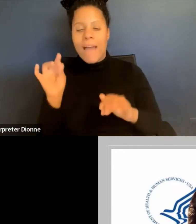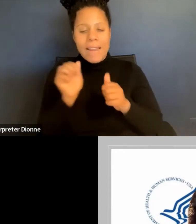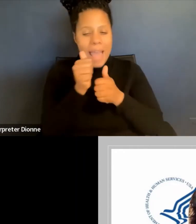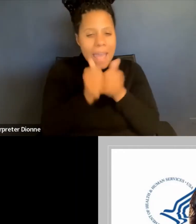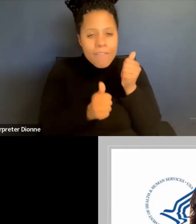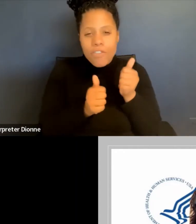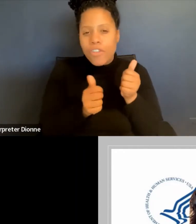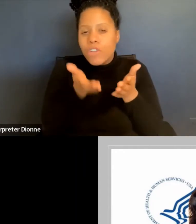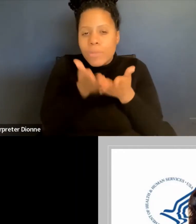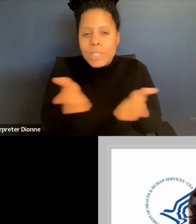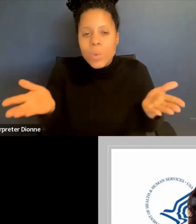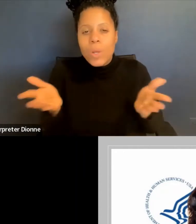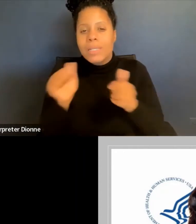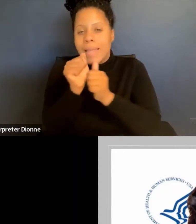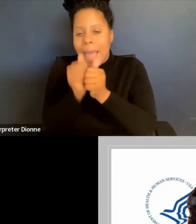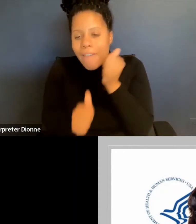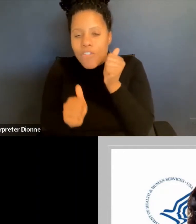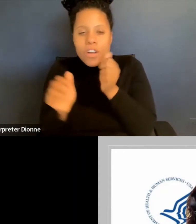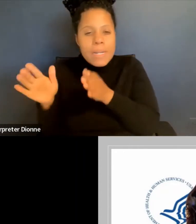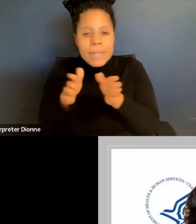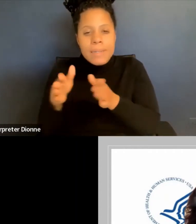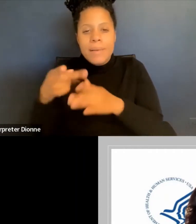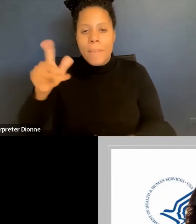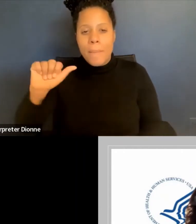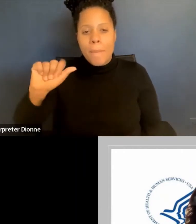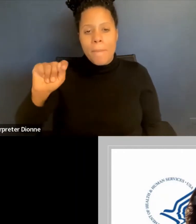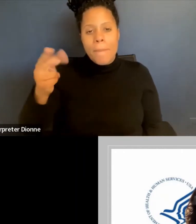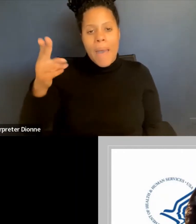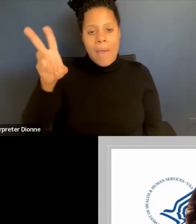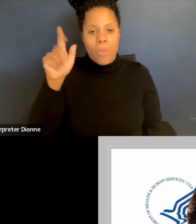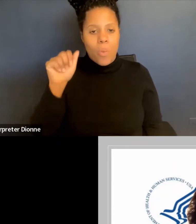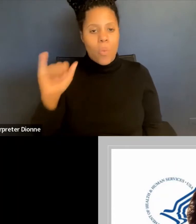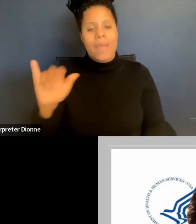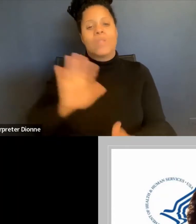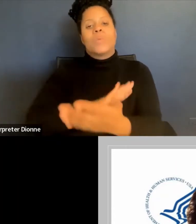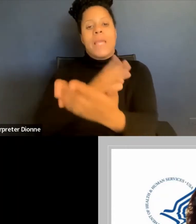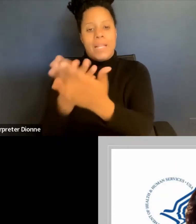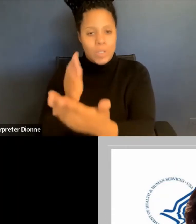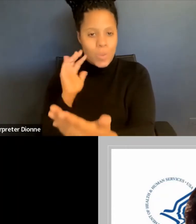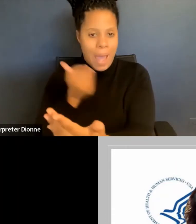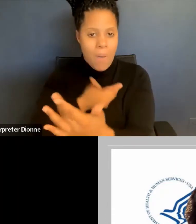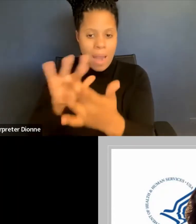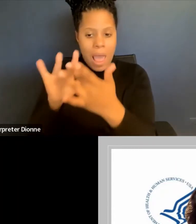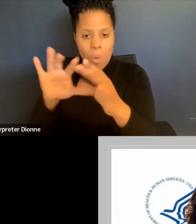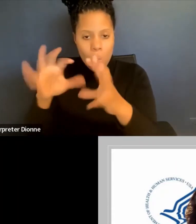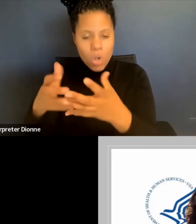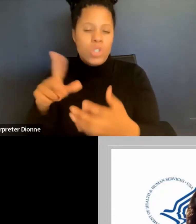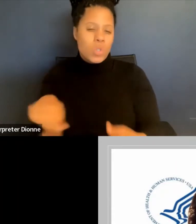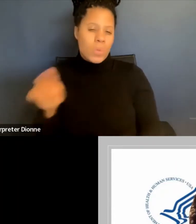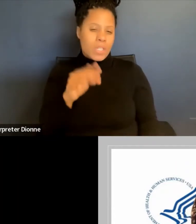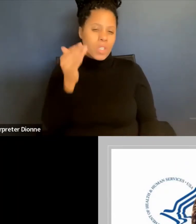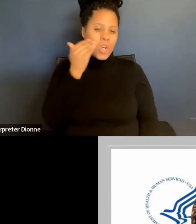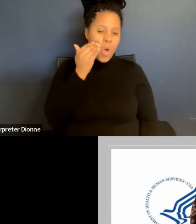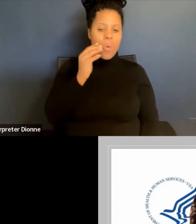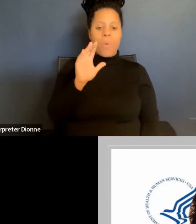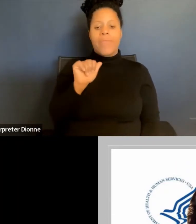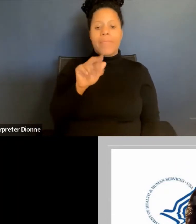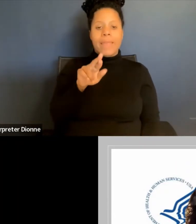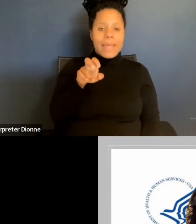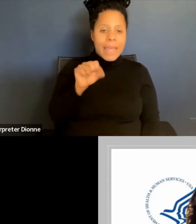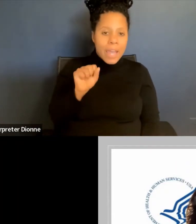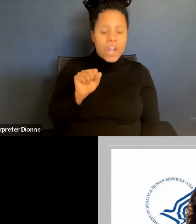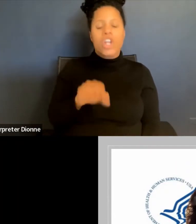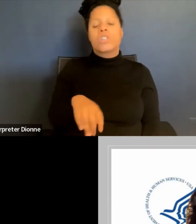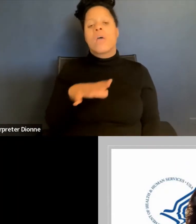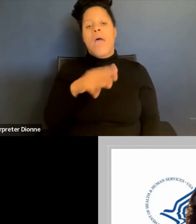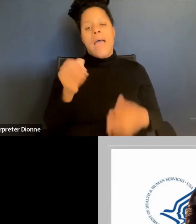pathway to get to our networks. As you all know, after CARES and completely separate and apart from